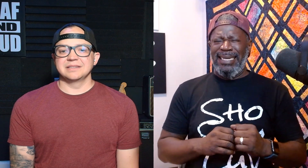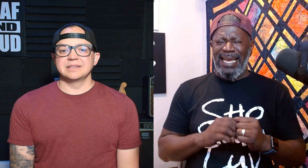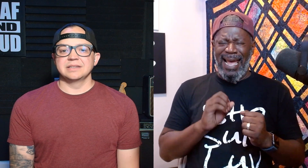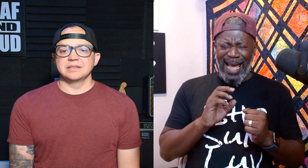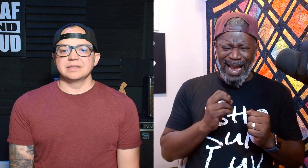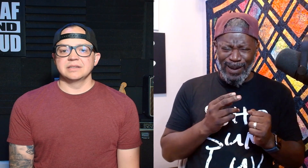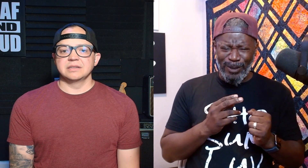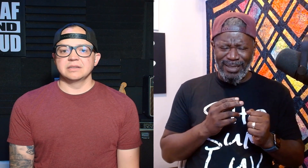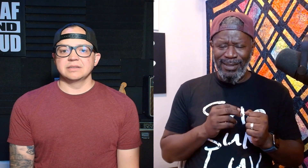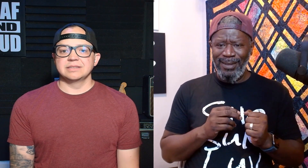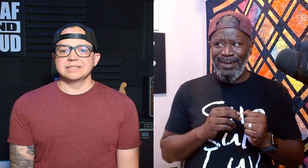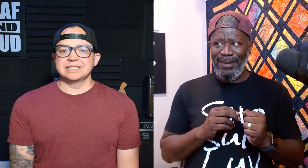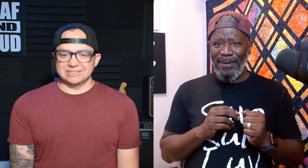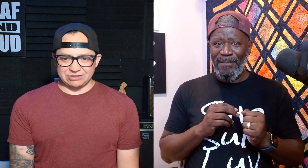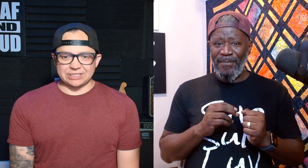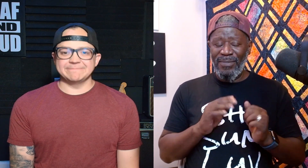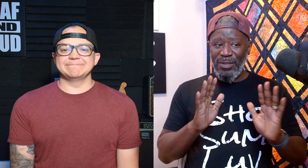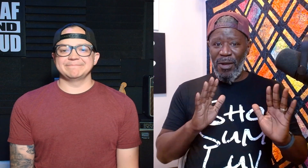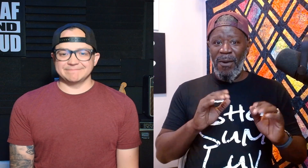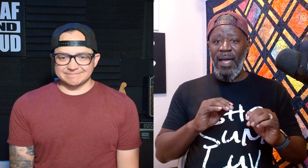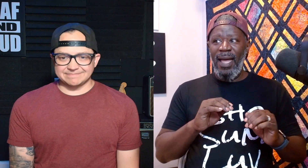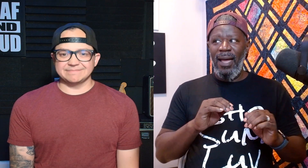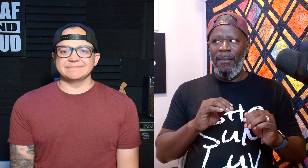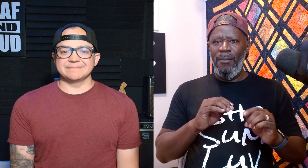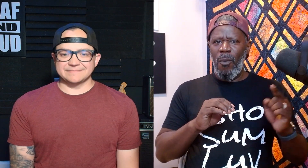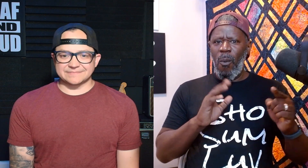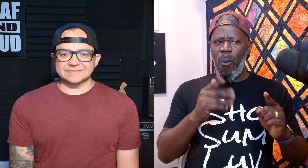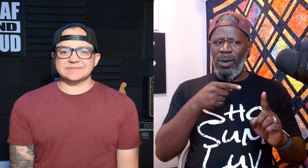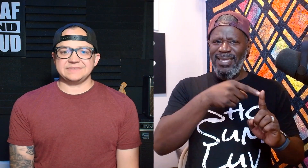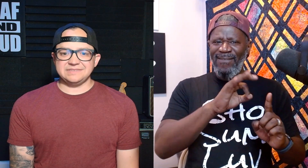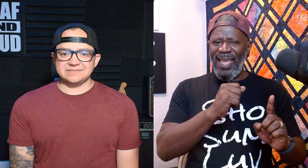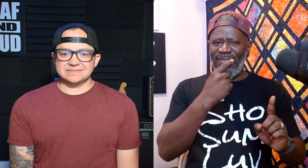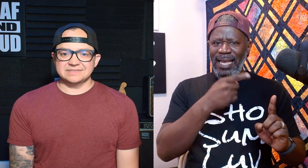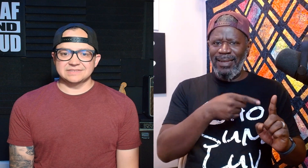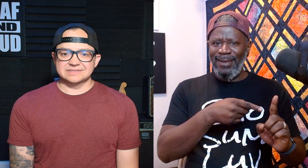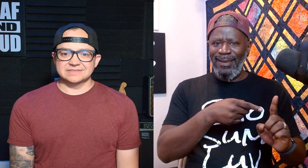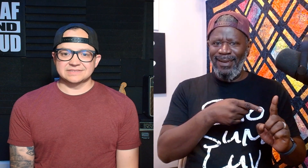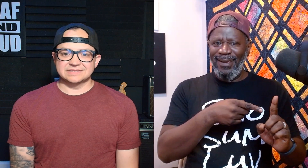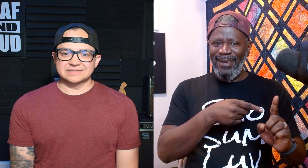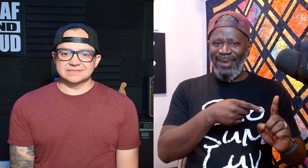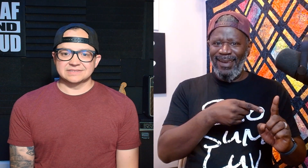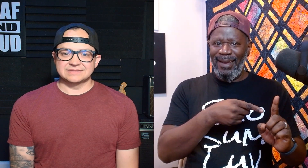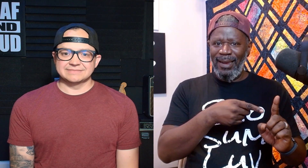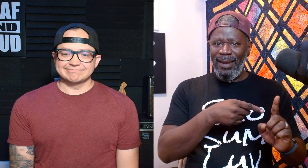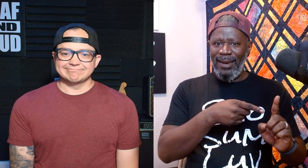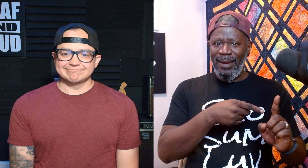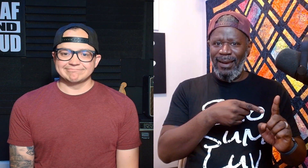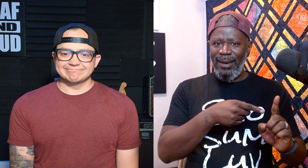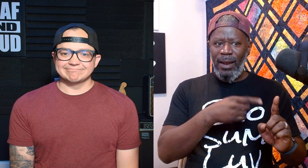like, ouch. Right. You know, what does that fan think?